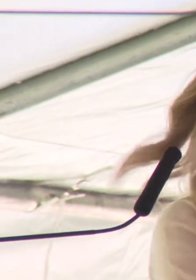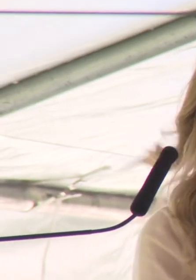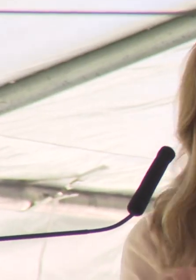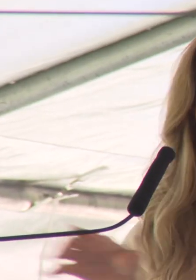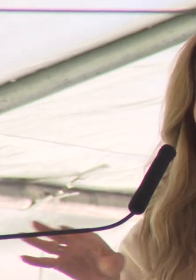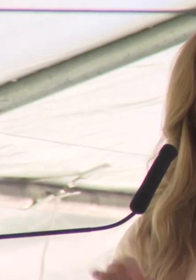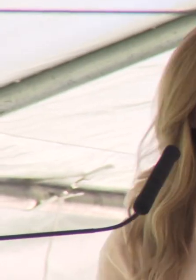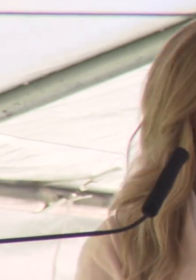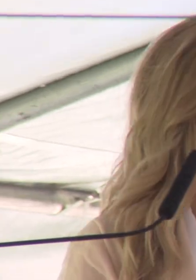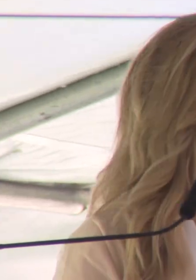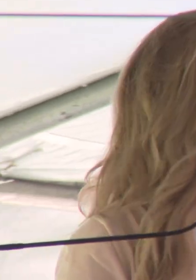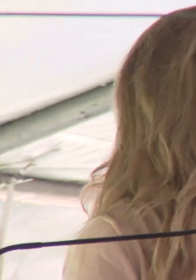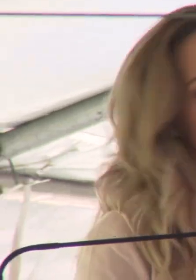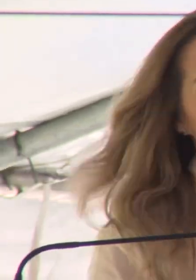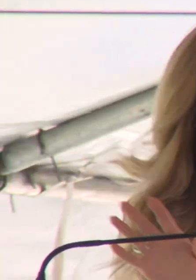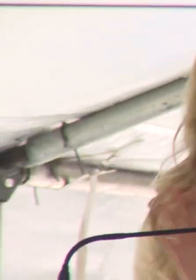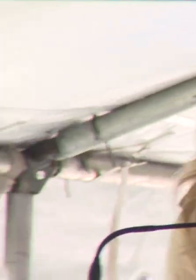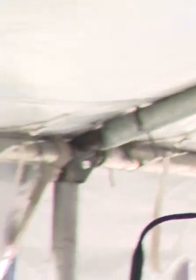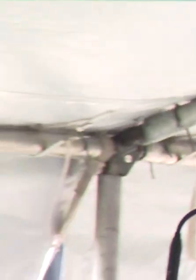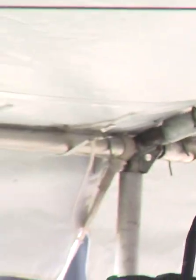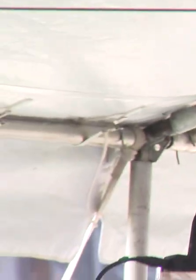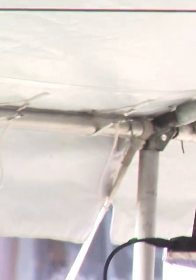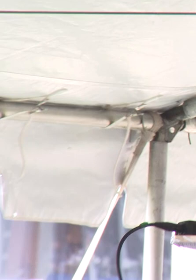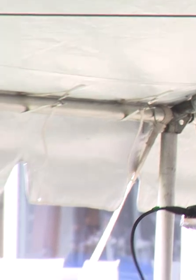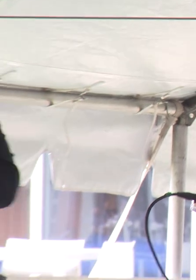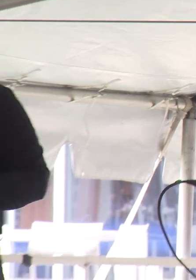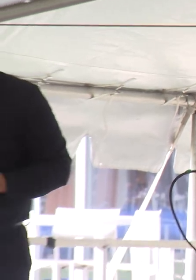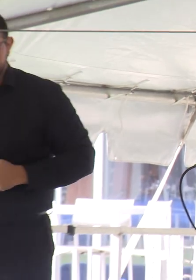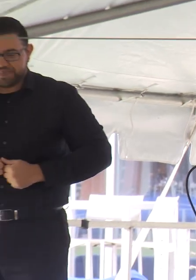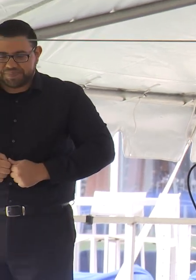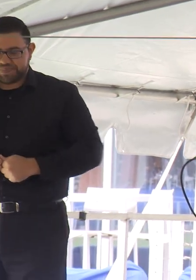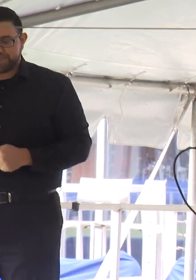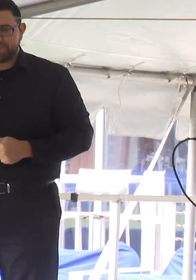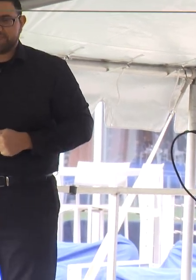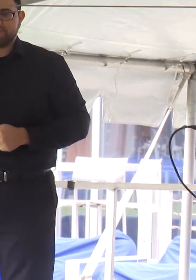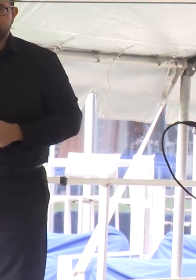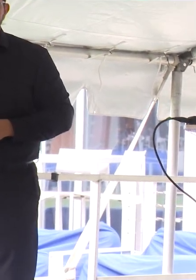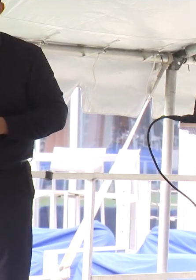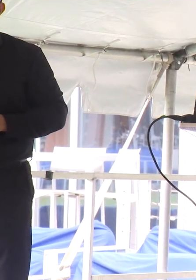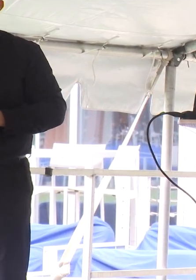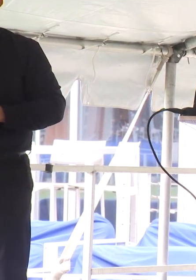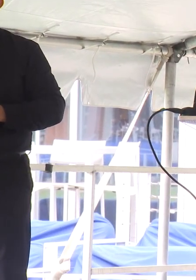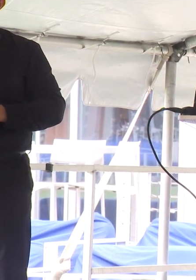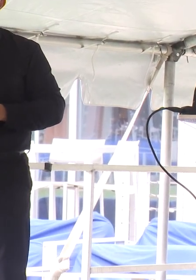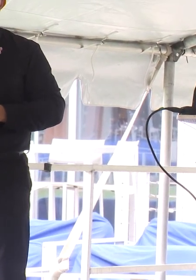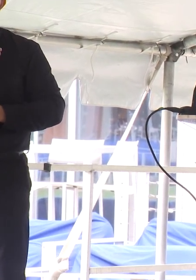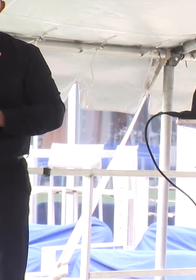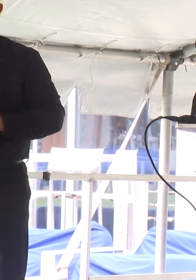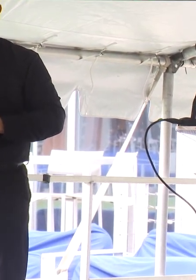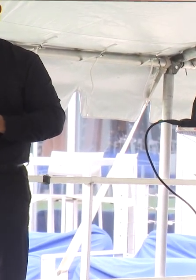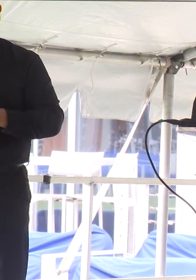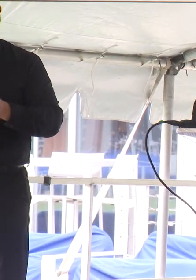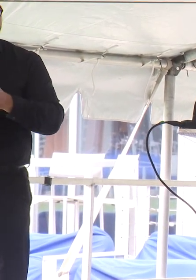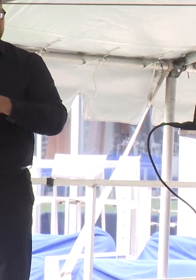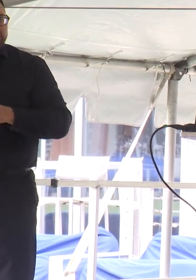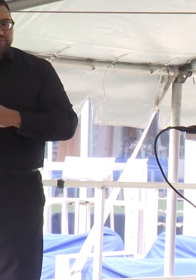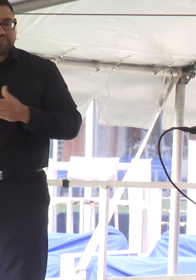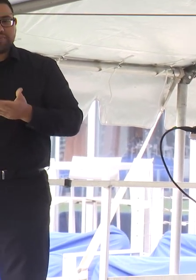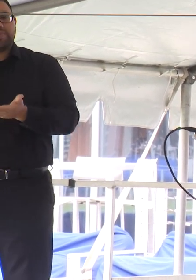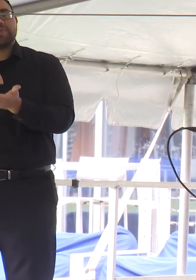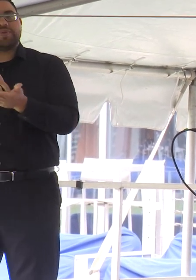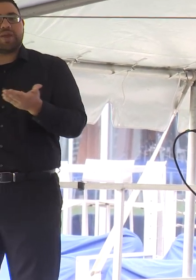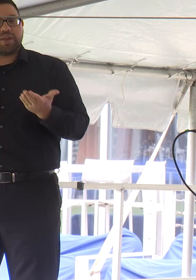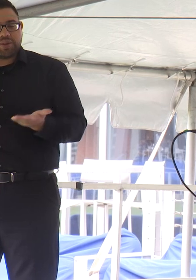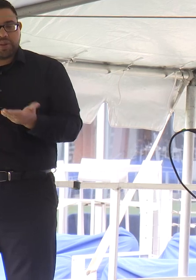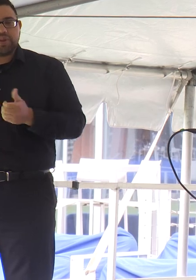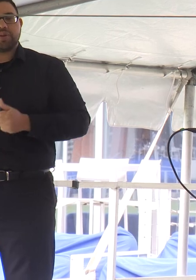be handing those out at the end of this conference, too. Just kidding. It is my privilege to get to stand here and